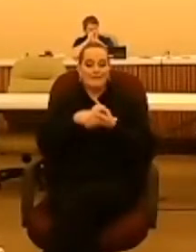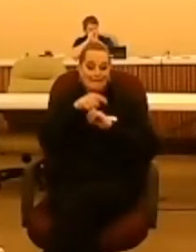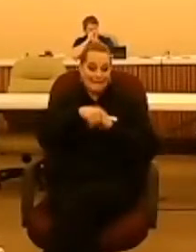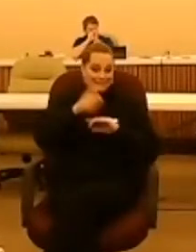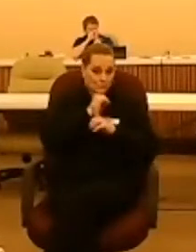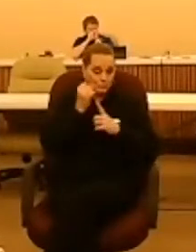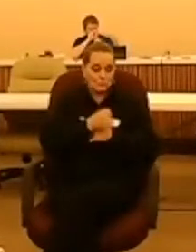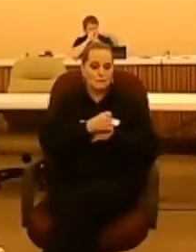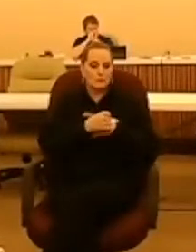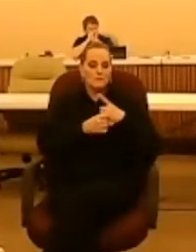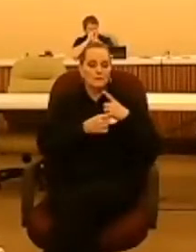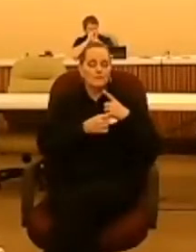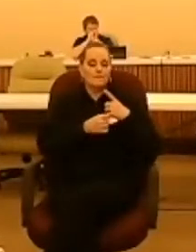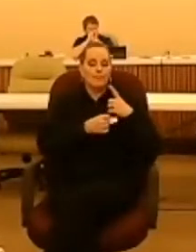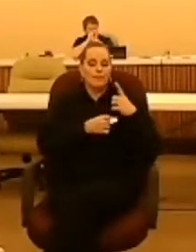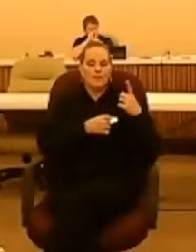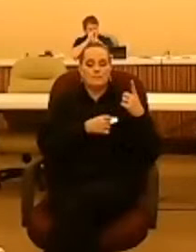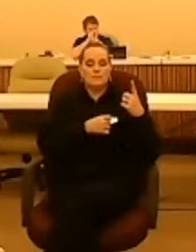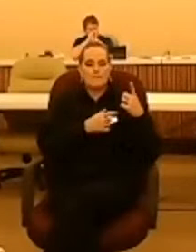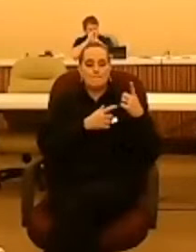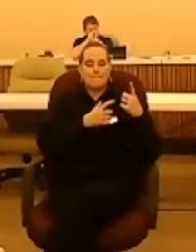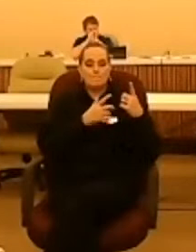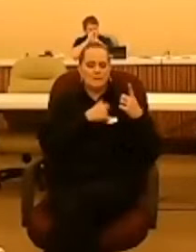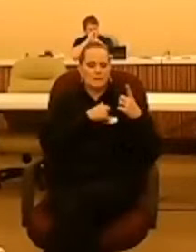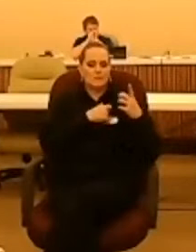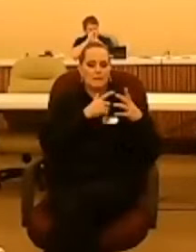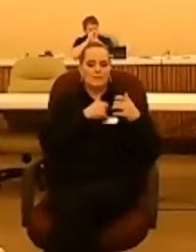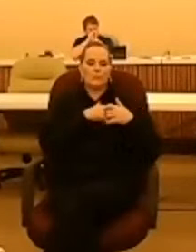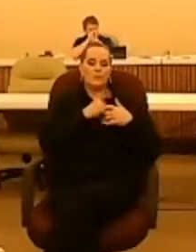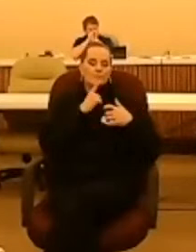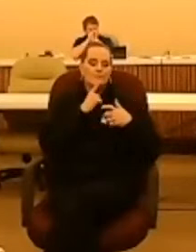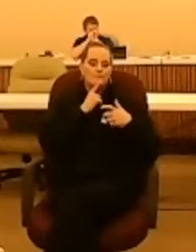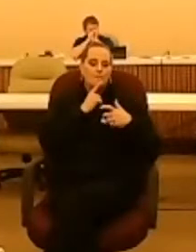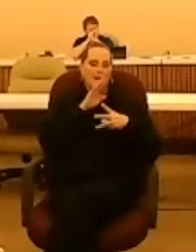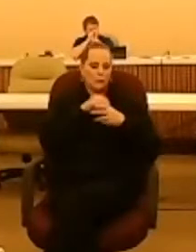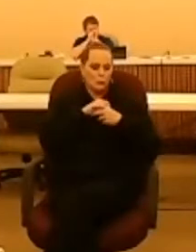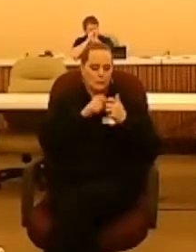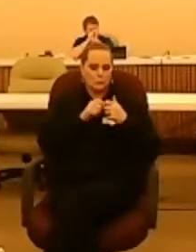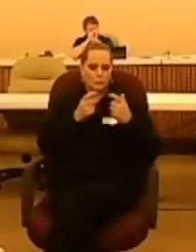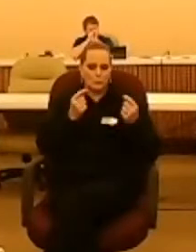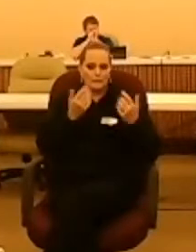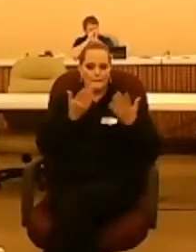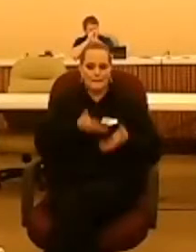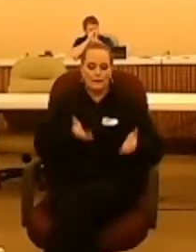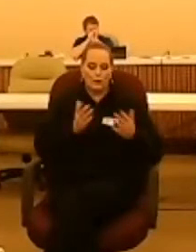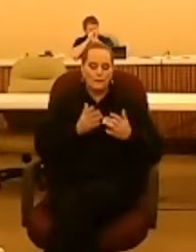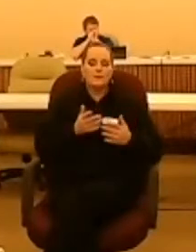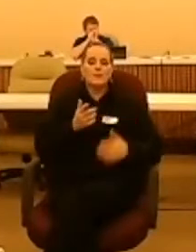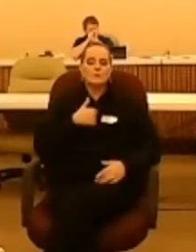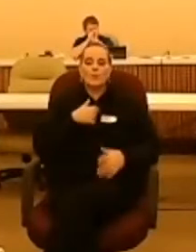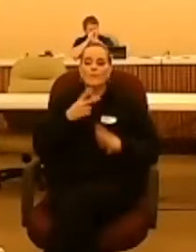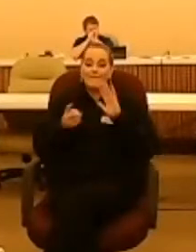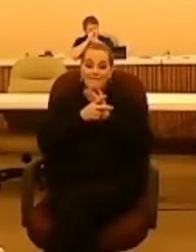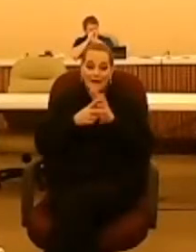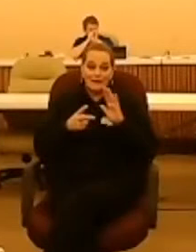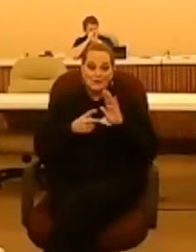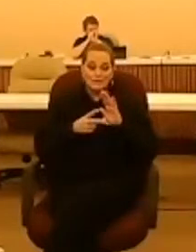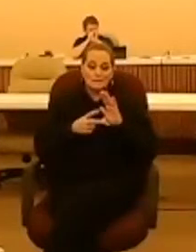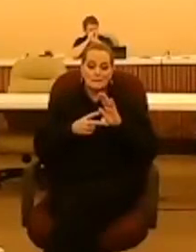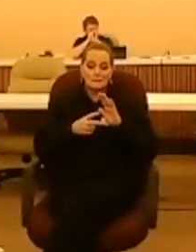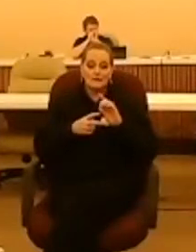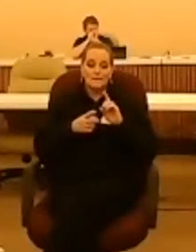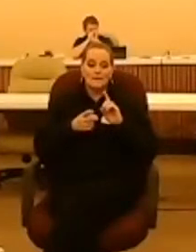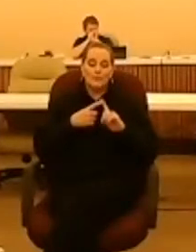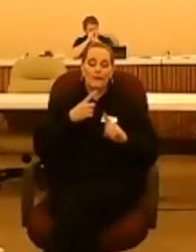the general municipal law ethics, which essentially incorporate what we're doing here. So a violation by a municipal officer